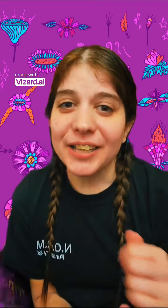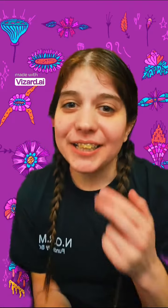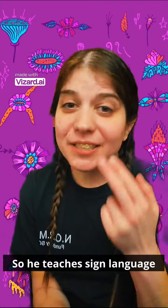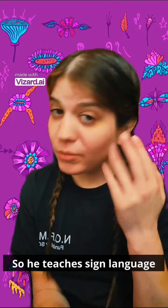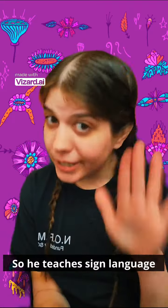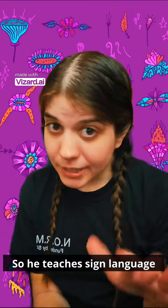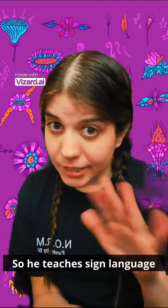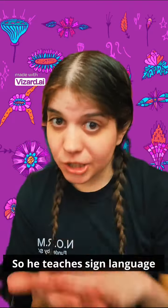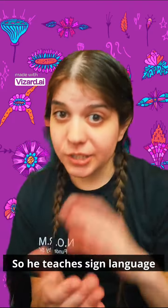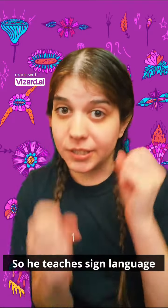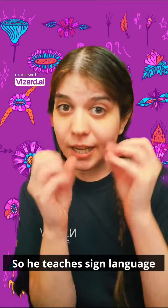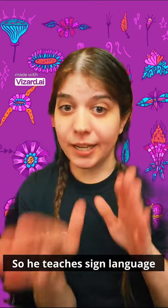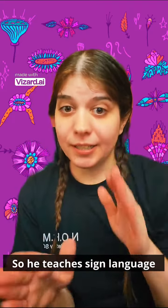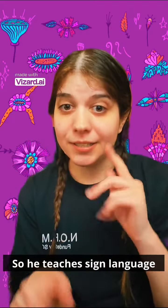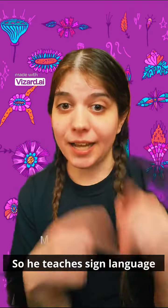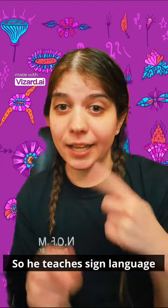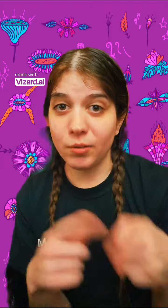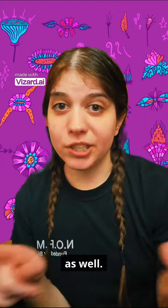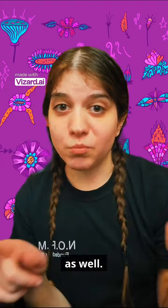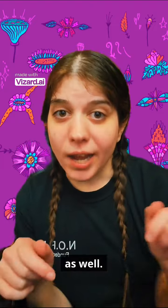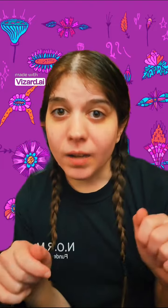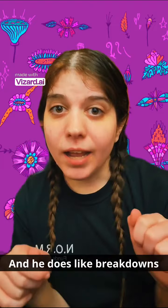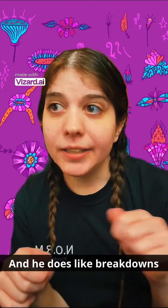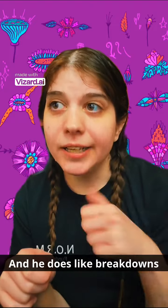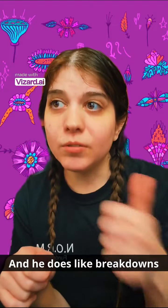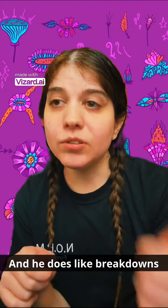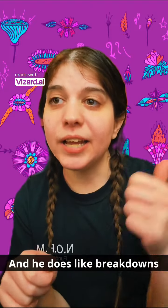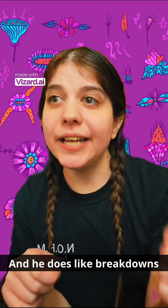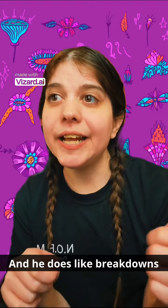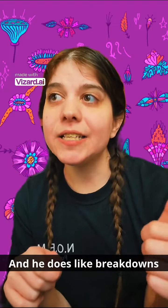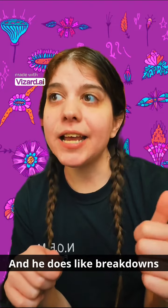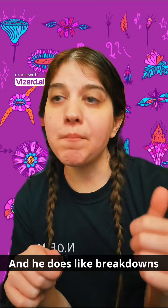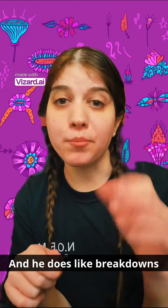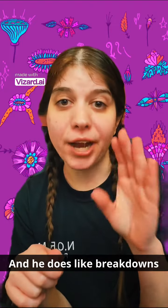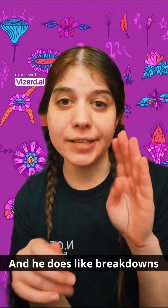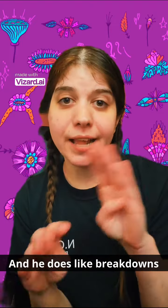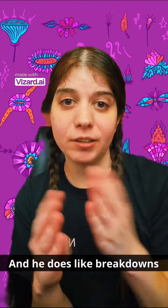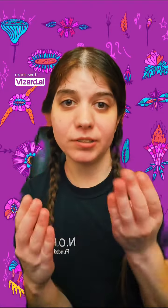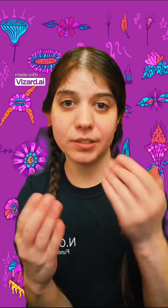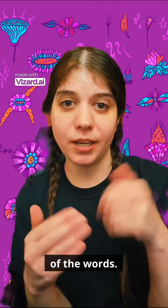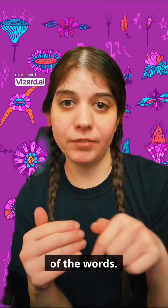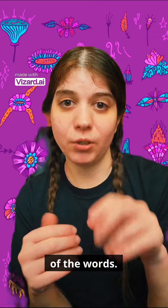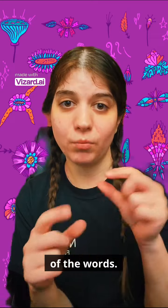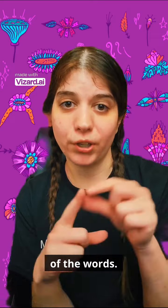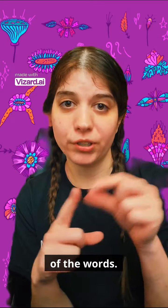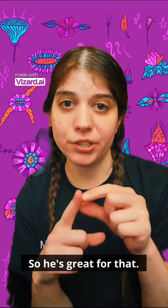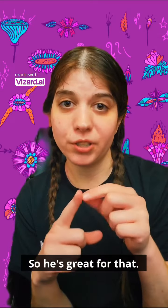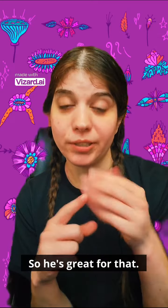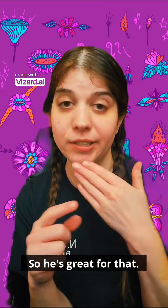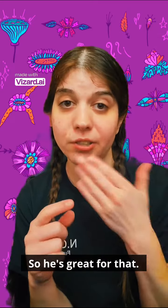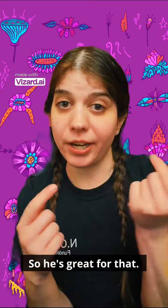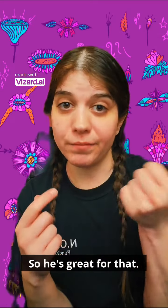So he teaches sign language as well, and he does like breakdowns of the words, so he's great for